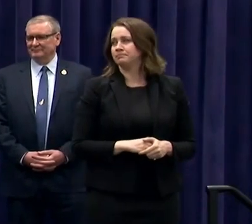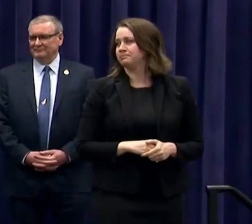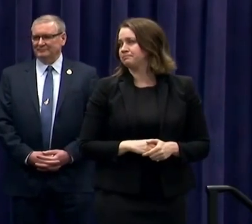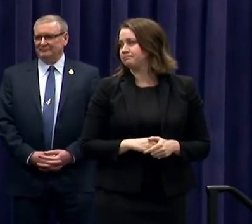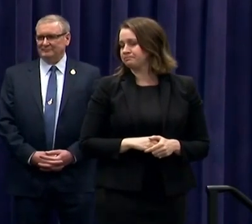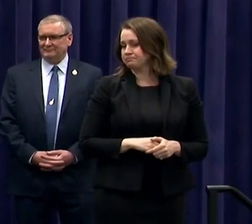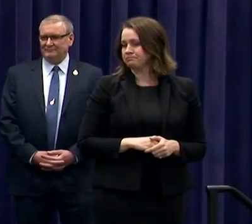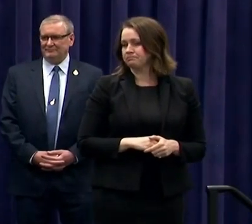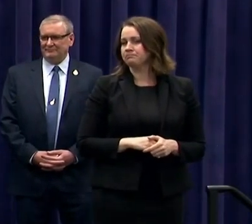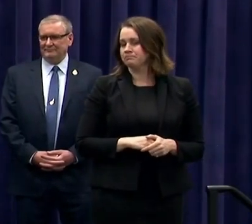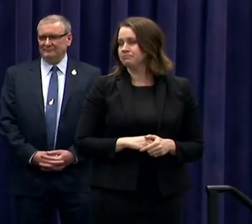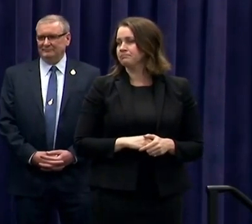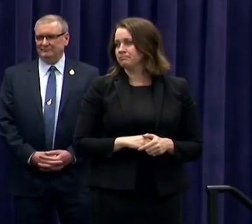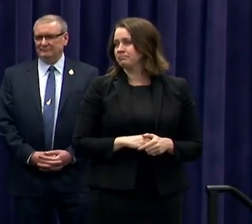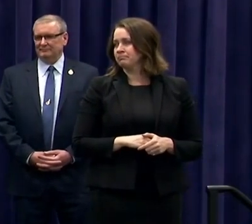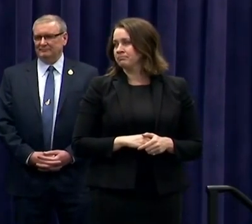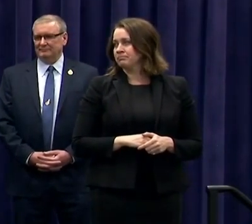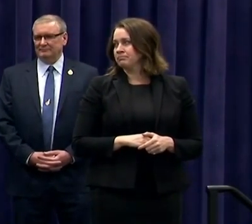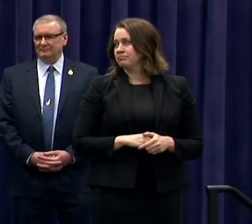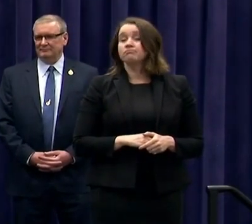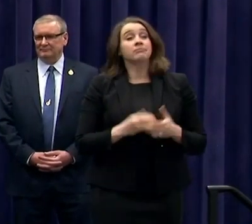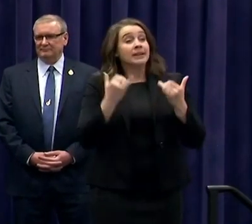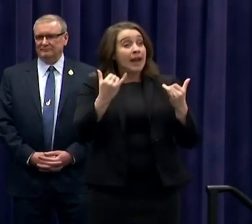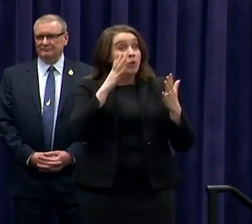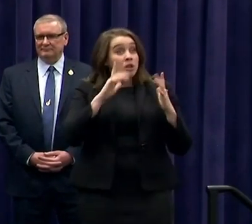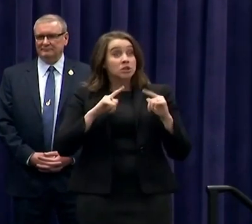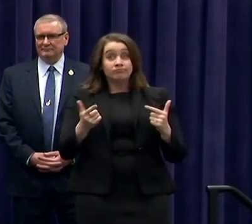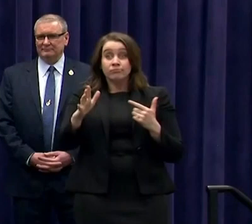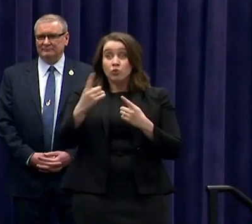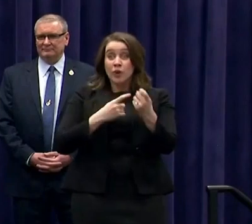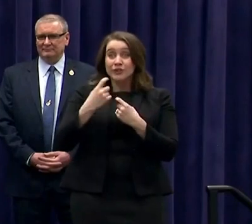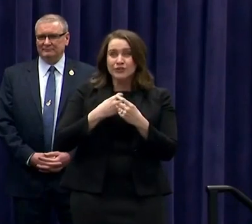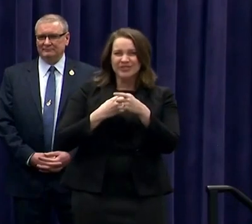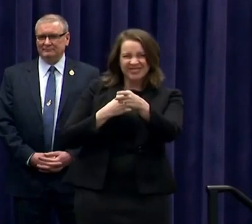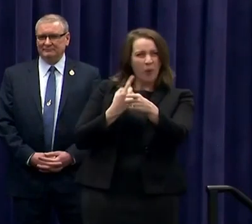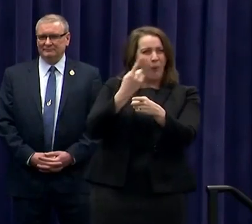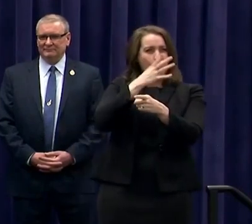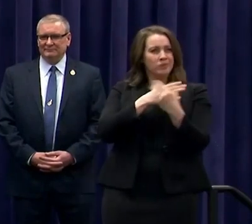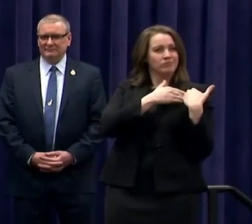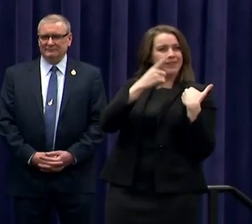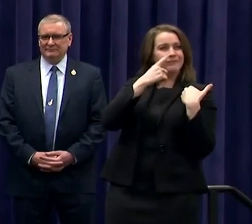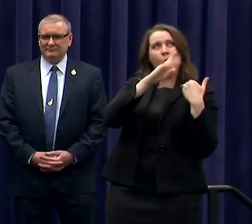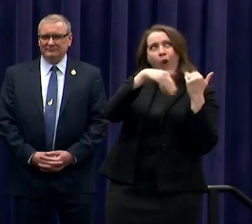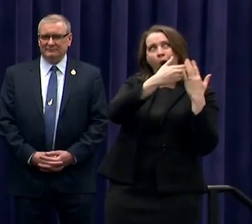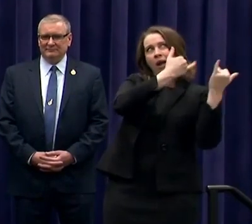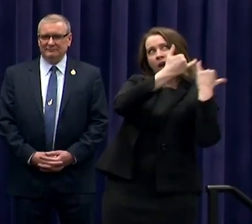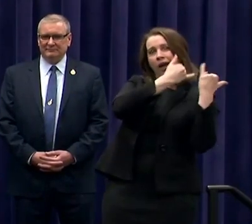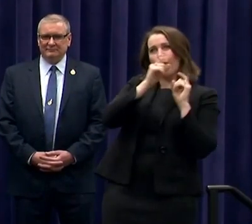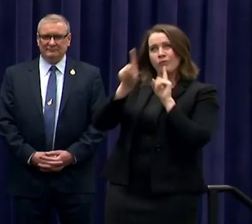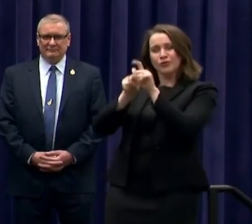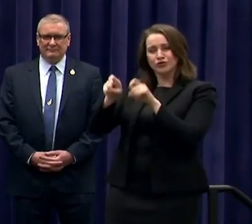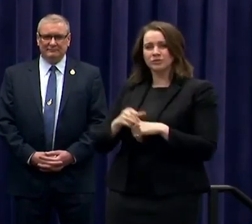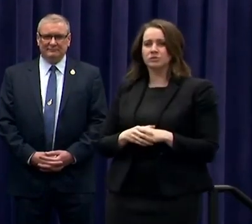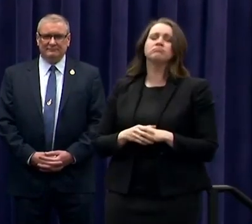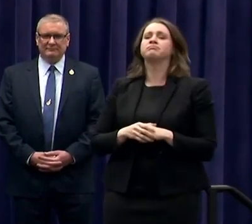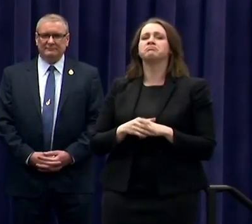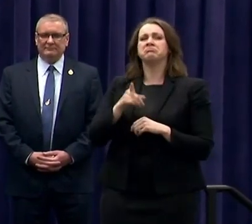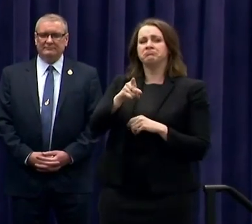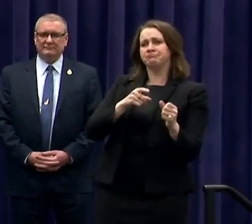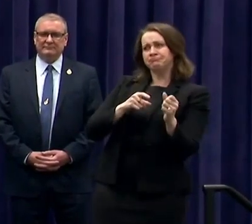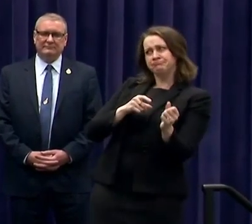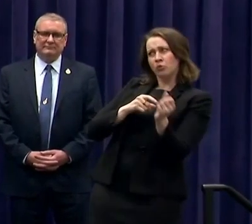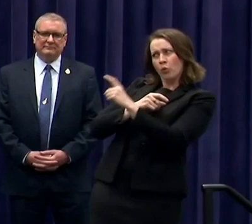Okay. Thank you. Thank you. All right. And so now we will take any questions. I think you're the poll reporter today. Yes. Mayor, would you kindly just, so